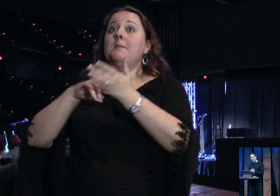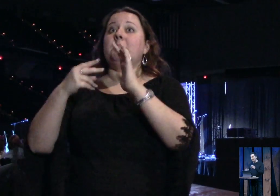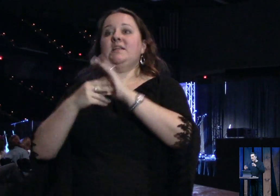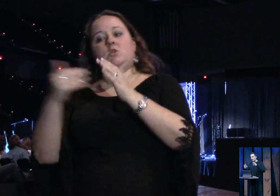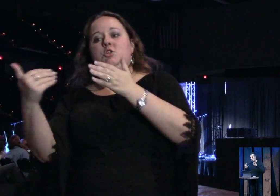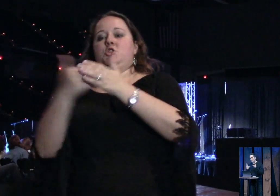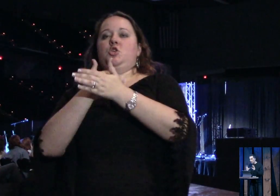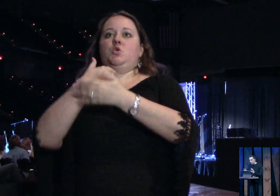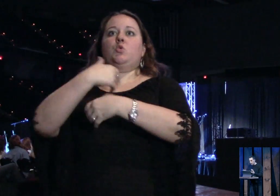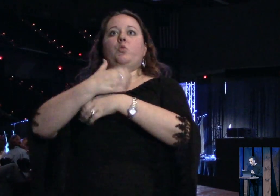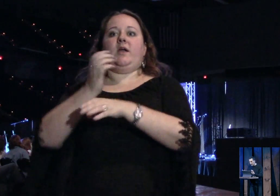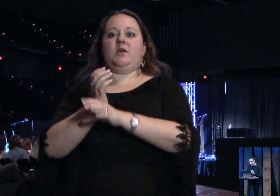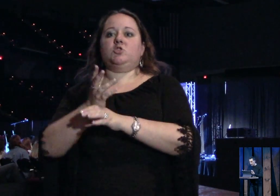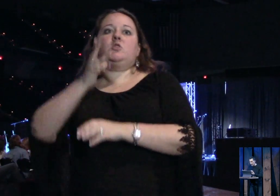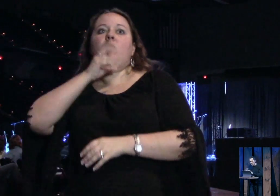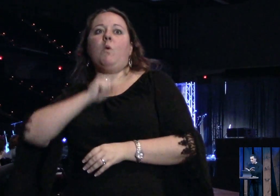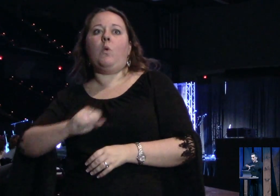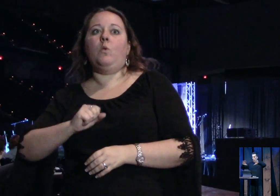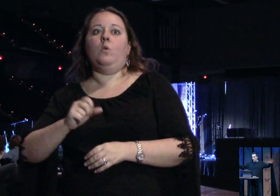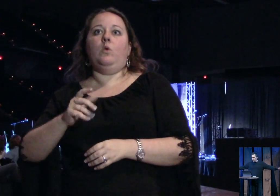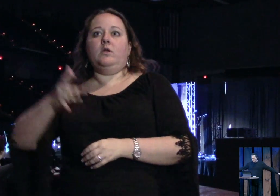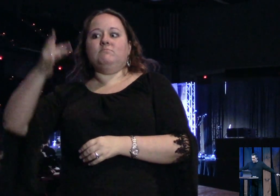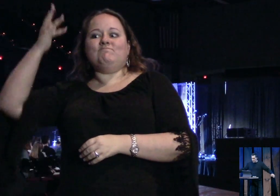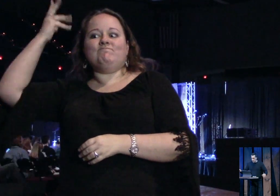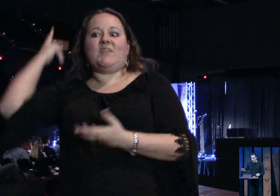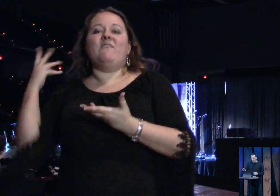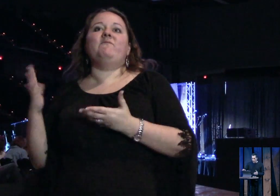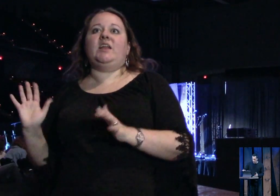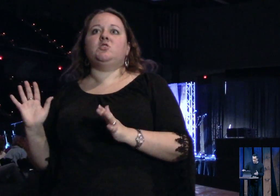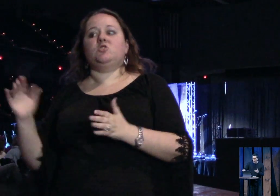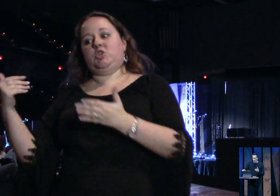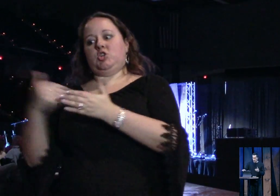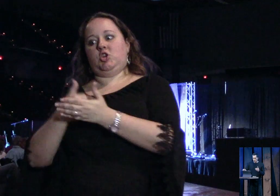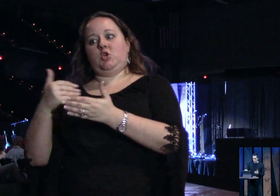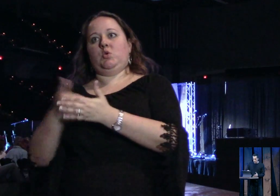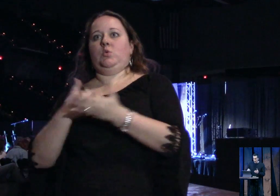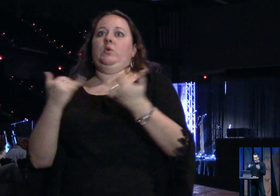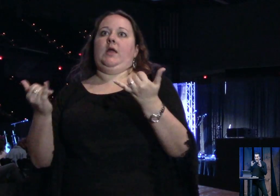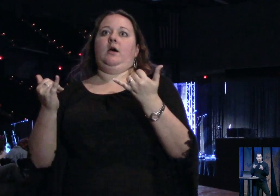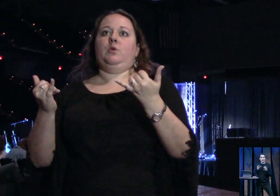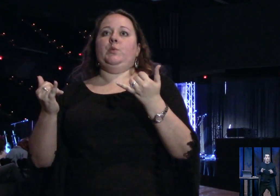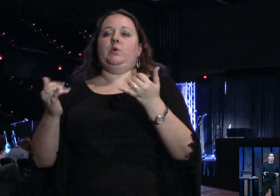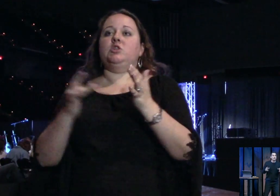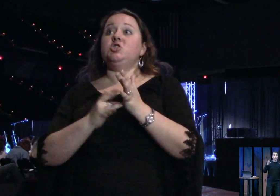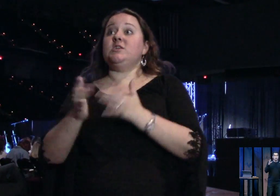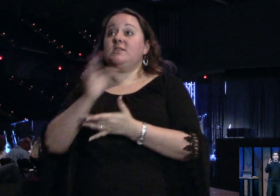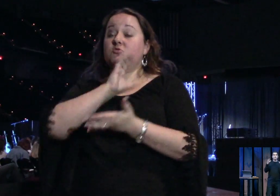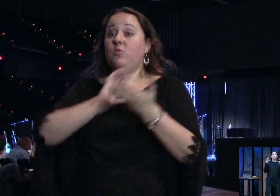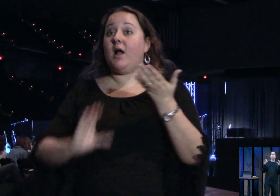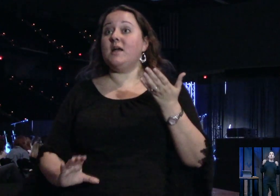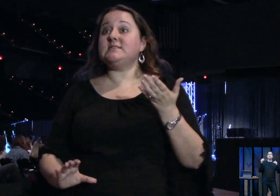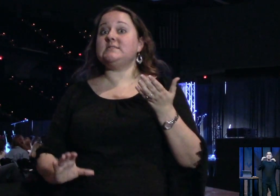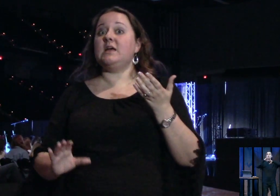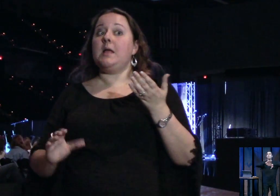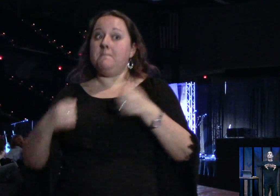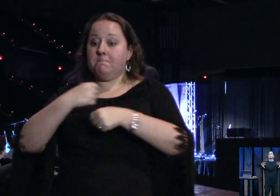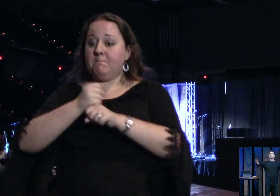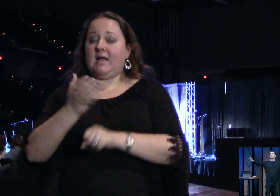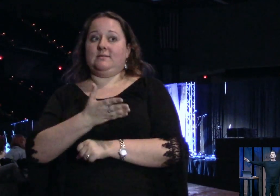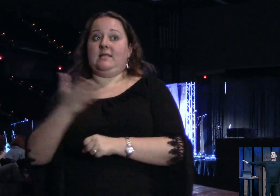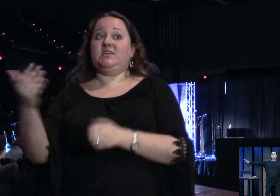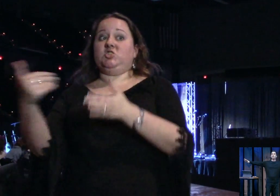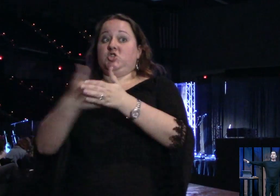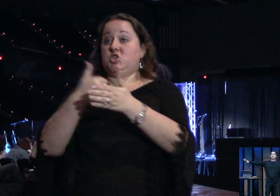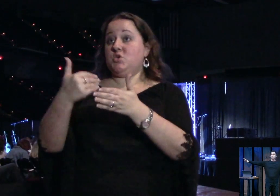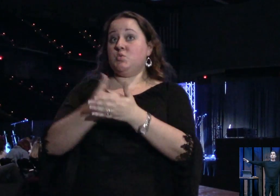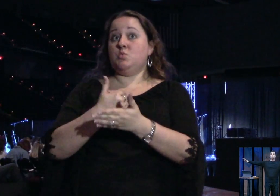is a new creation. The old has passed away. Behold, the new has come." Jesus Christ is in the